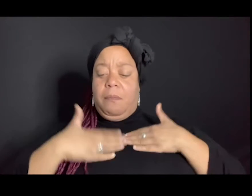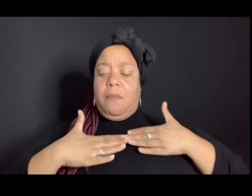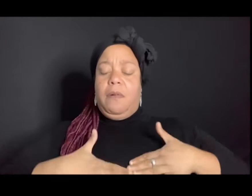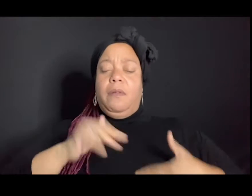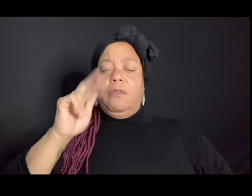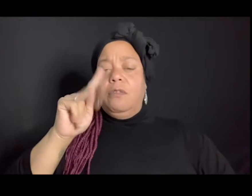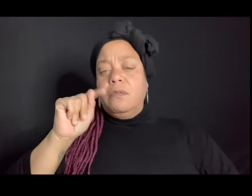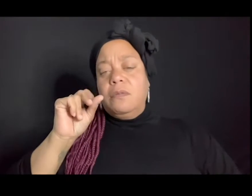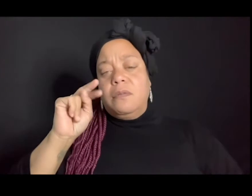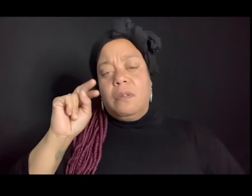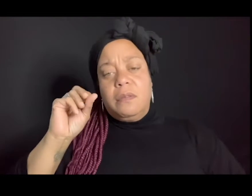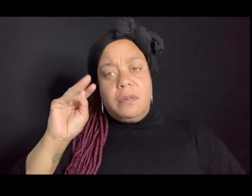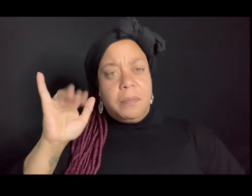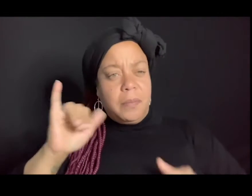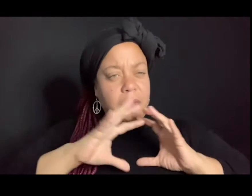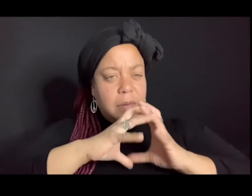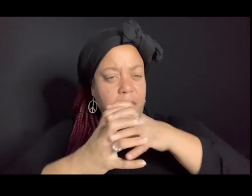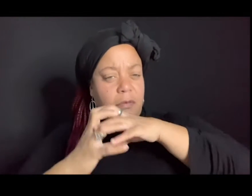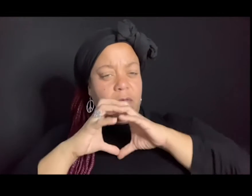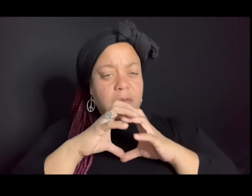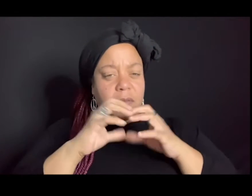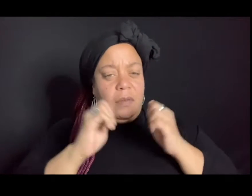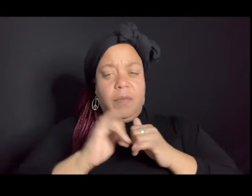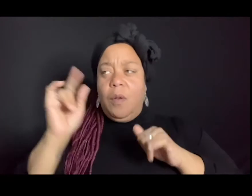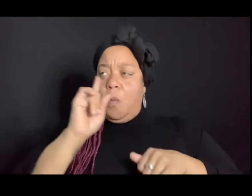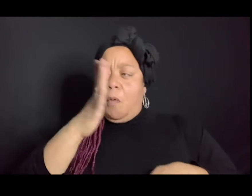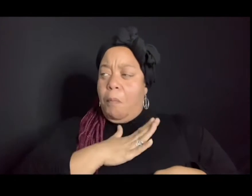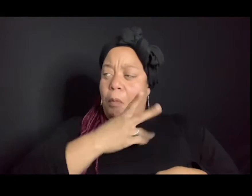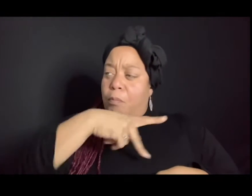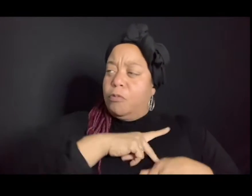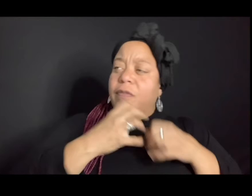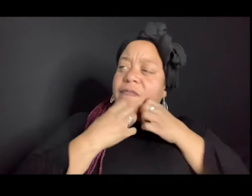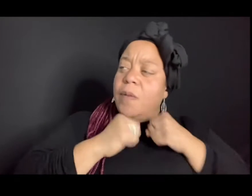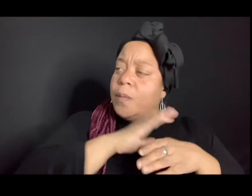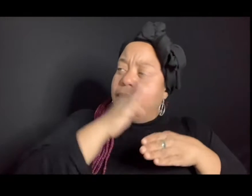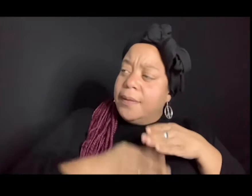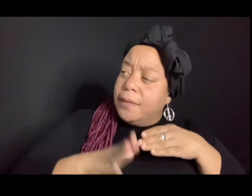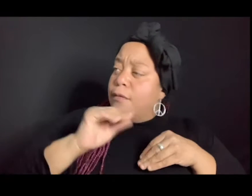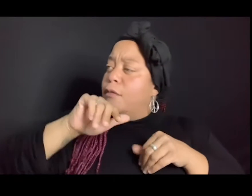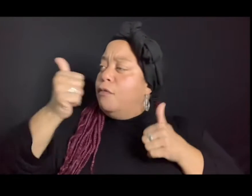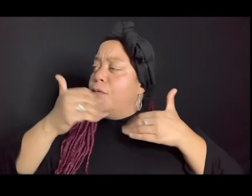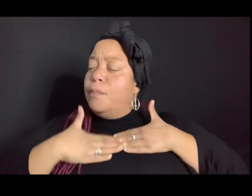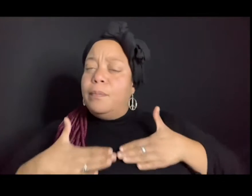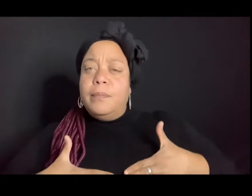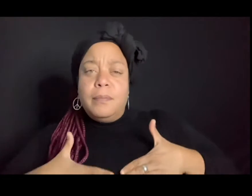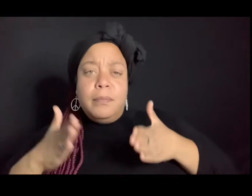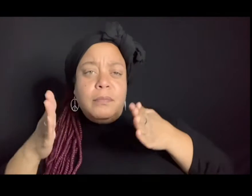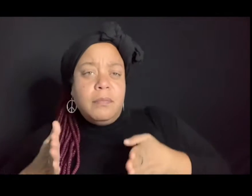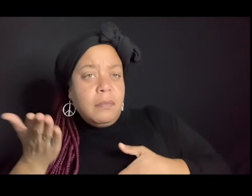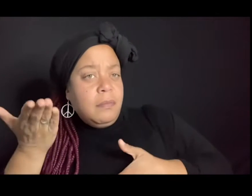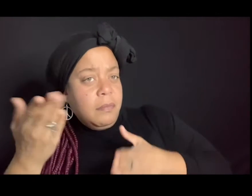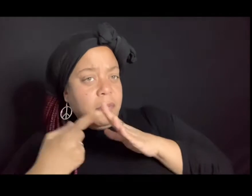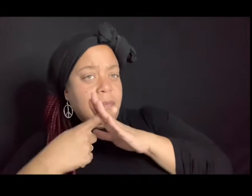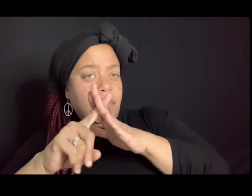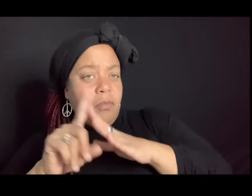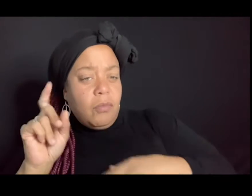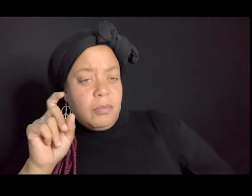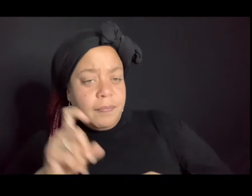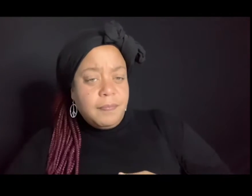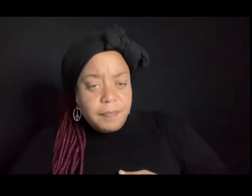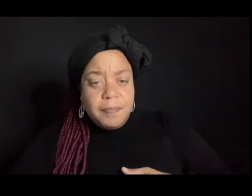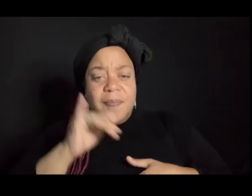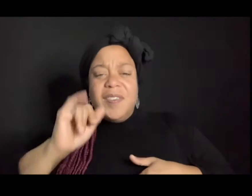body autonomy intersect with this? And where does my personal values stop and another person's body begin? And that's